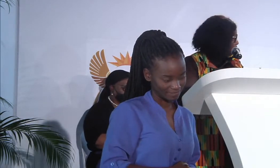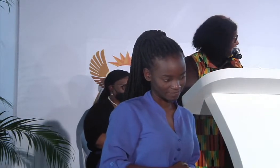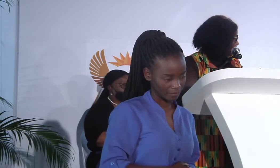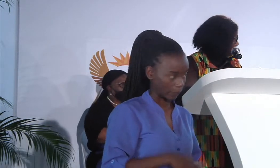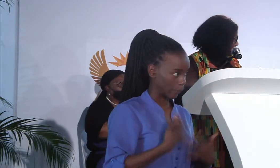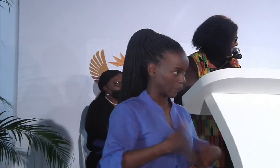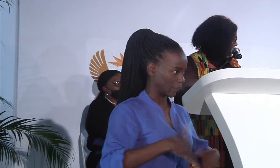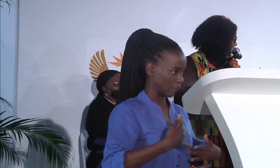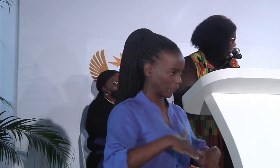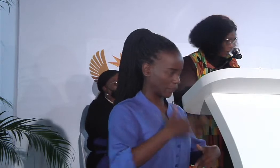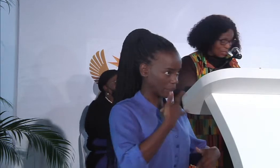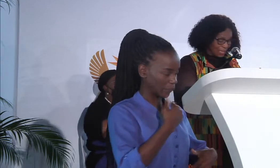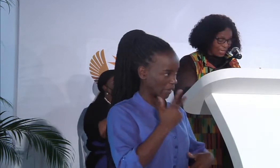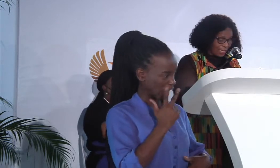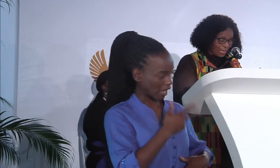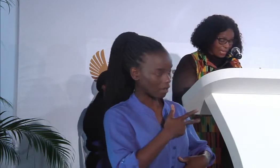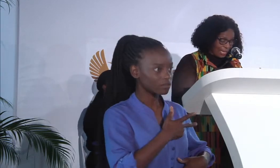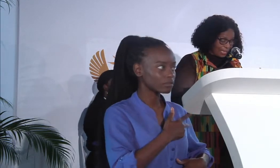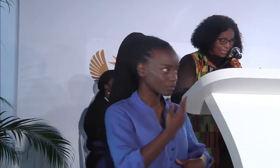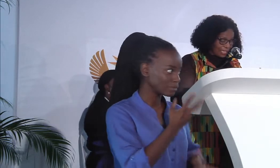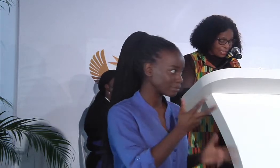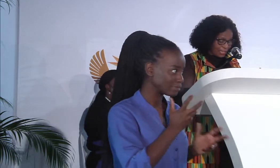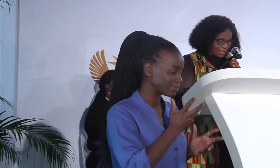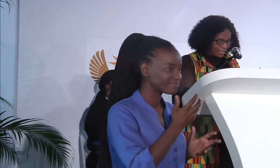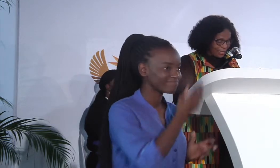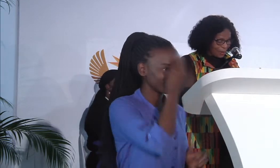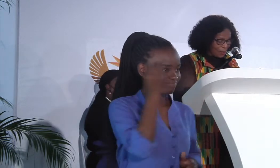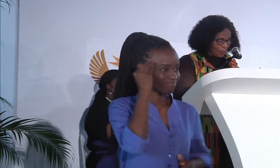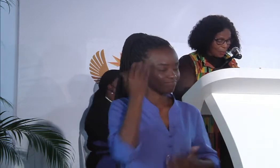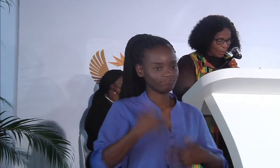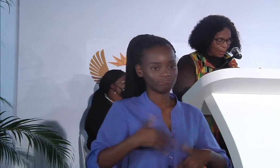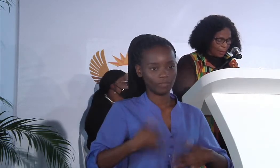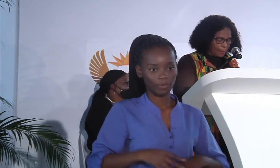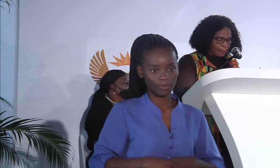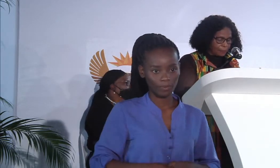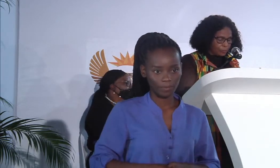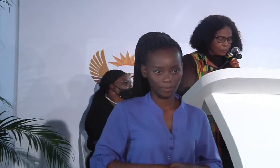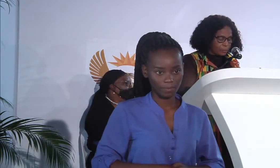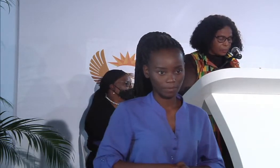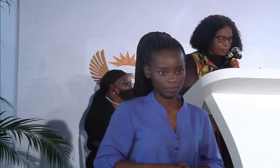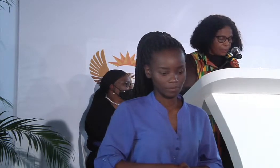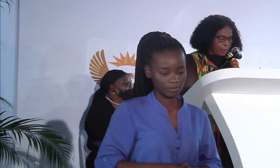go unnoticed. Greetings.